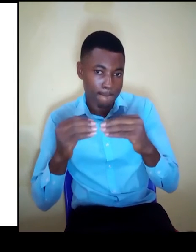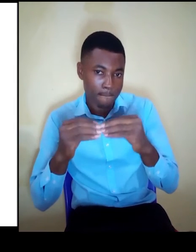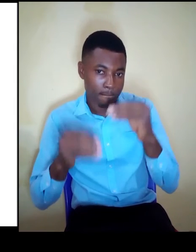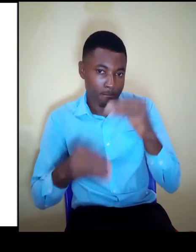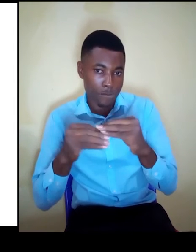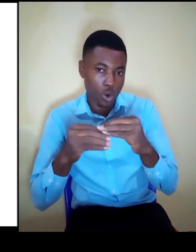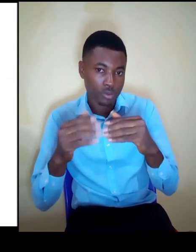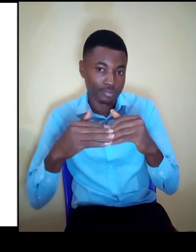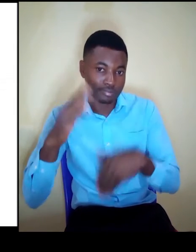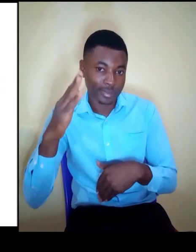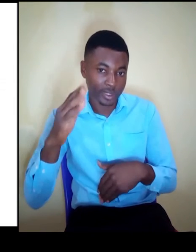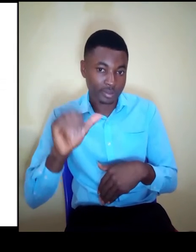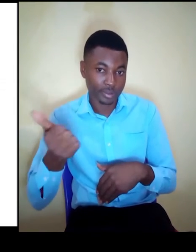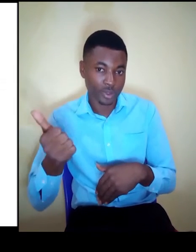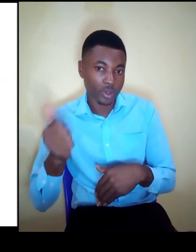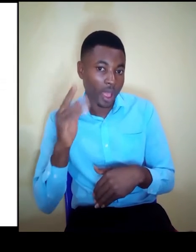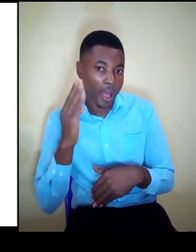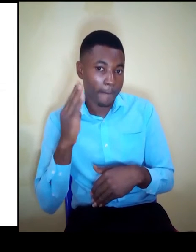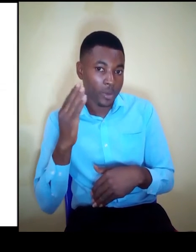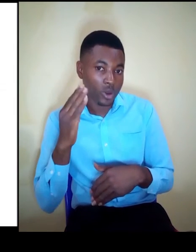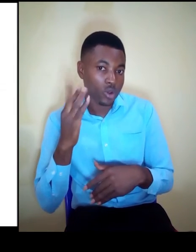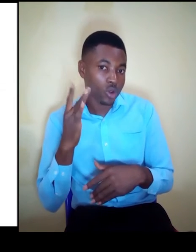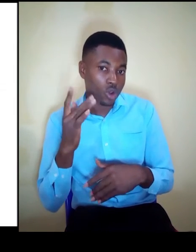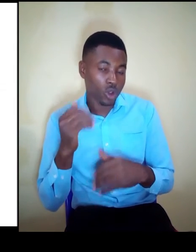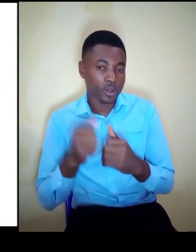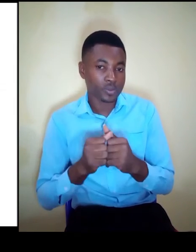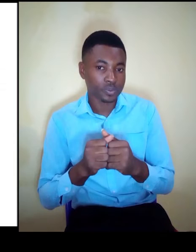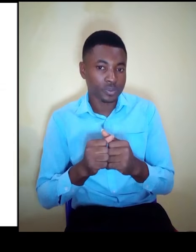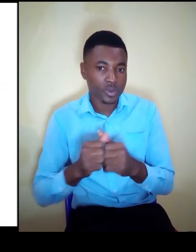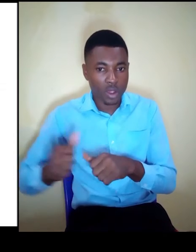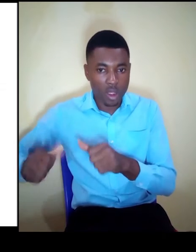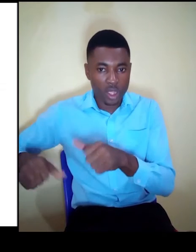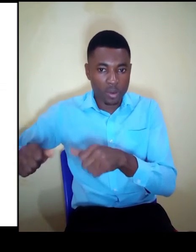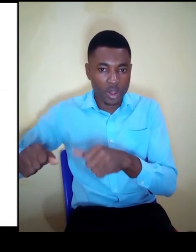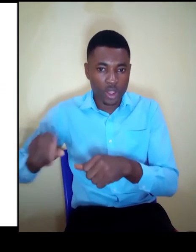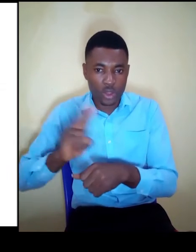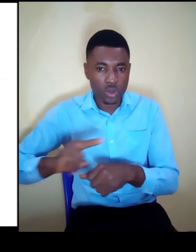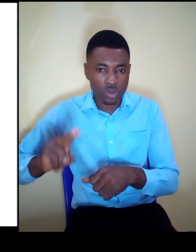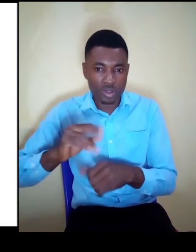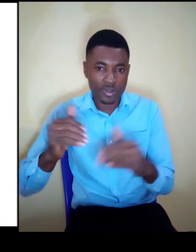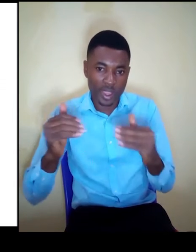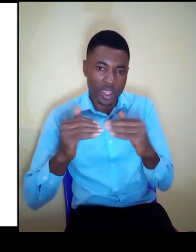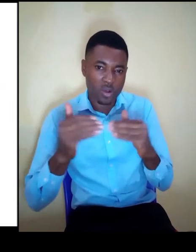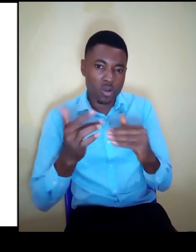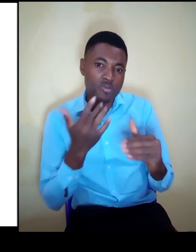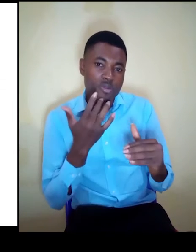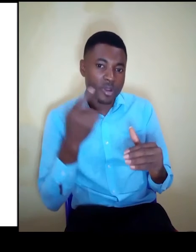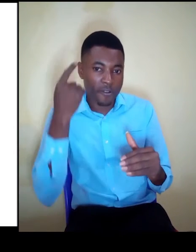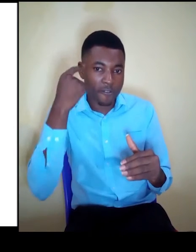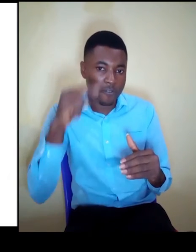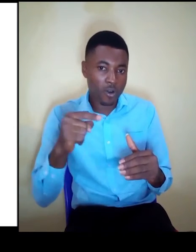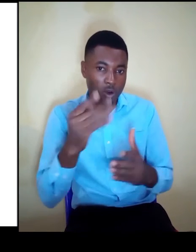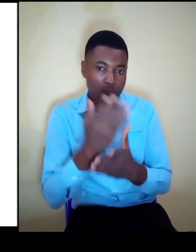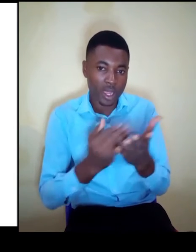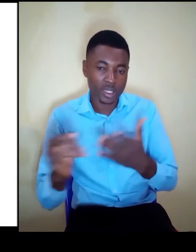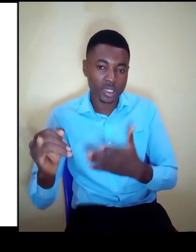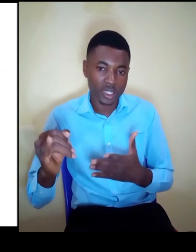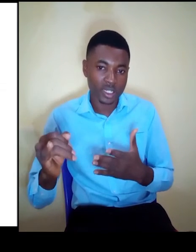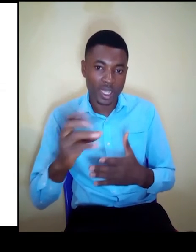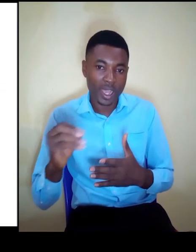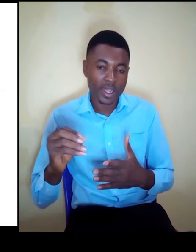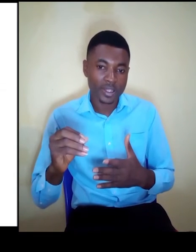gesturers using equal preference for handling, instruments, and virtual depiction. You don't really